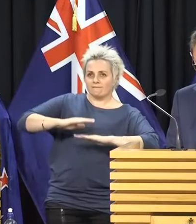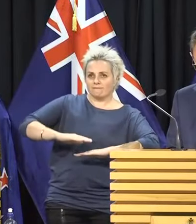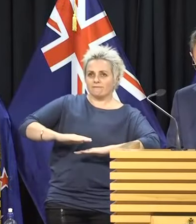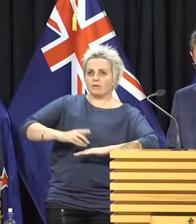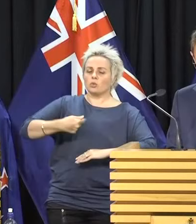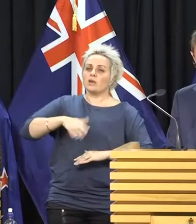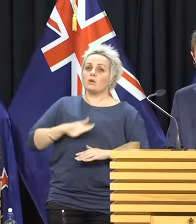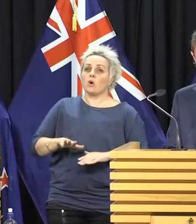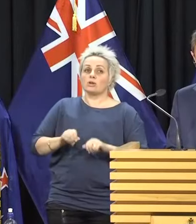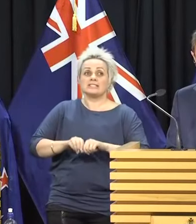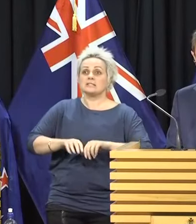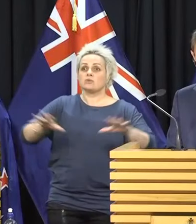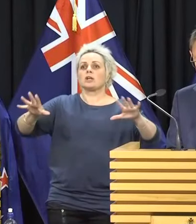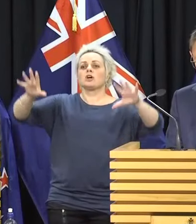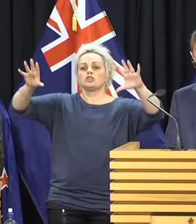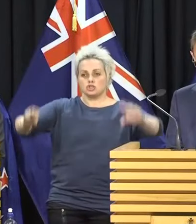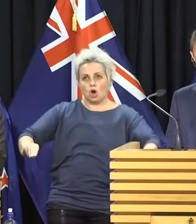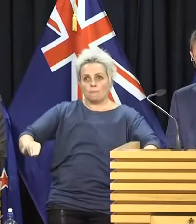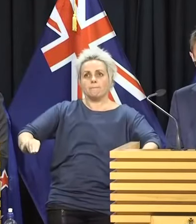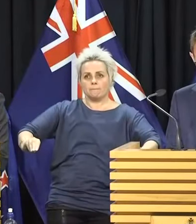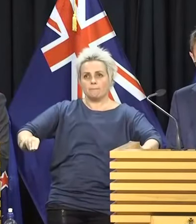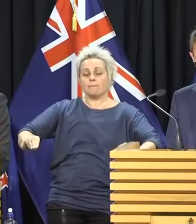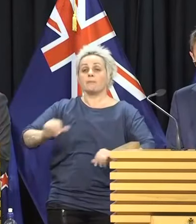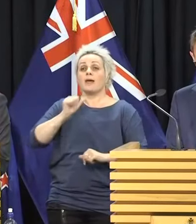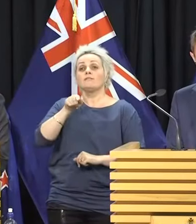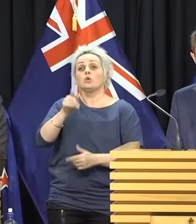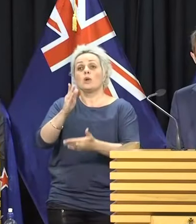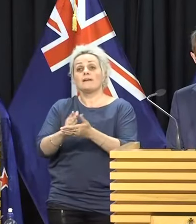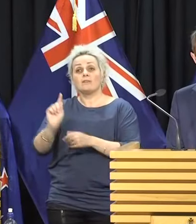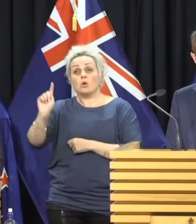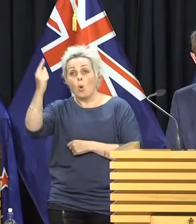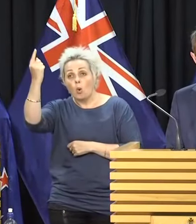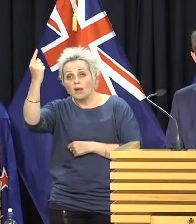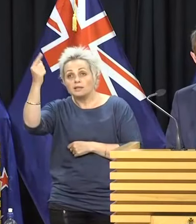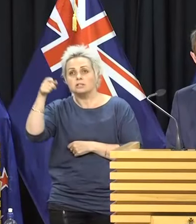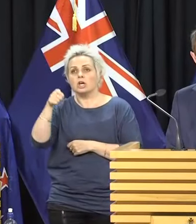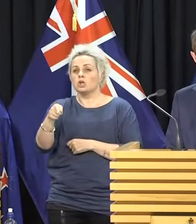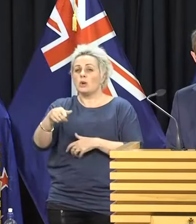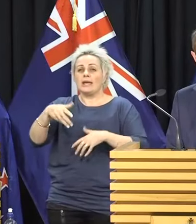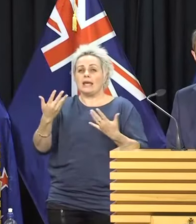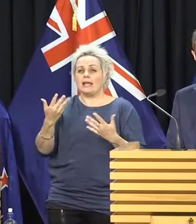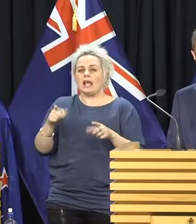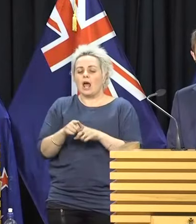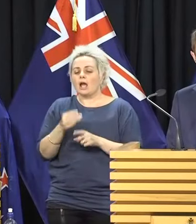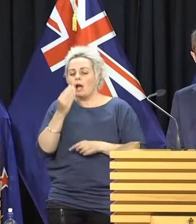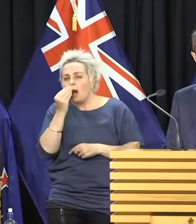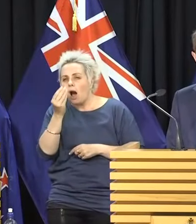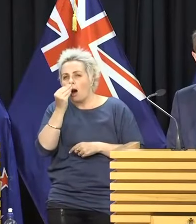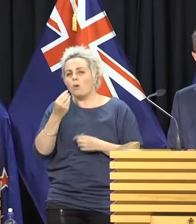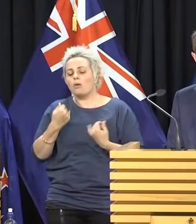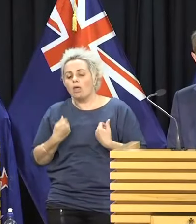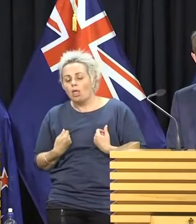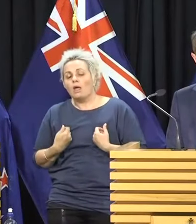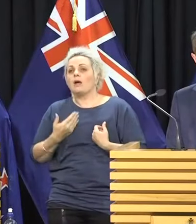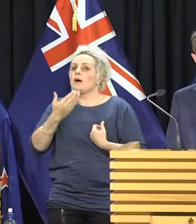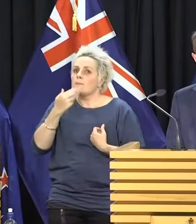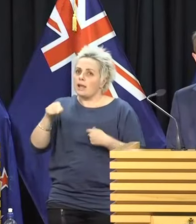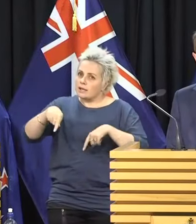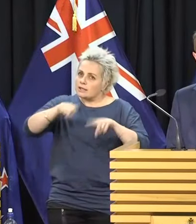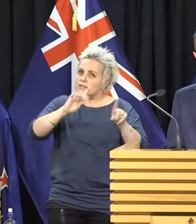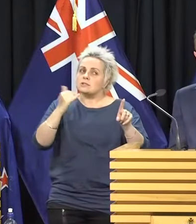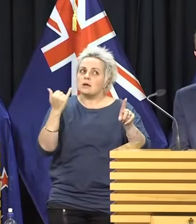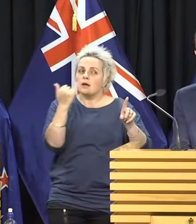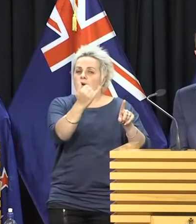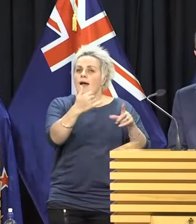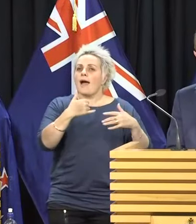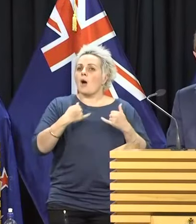that we stop any potential spread. If you live in Auckland and you have any cold and flu symptoms, please contact Healthline